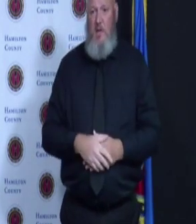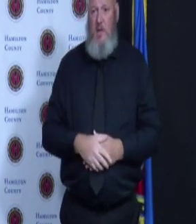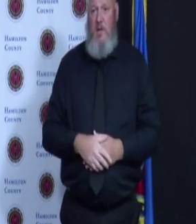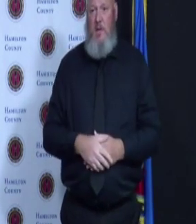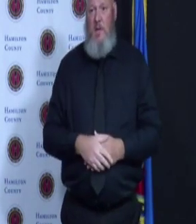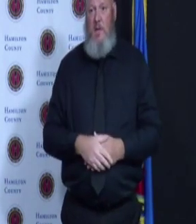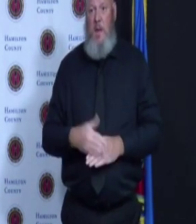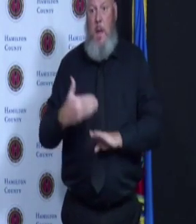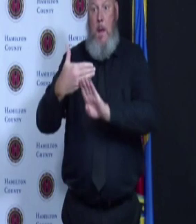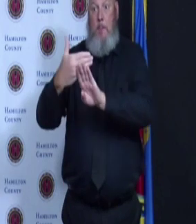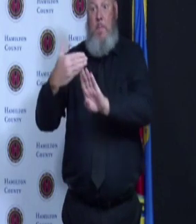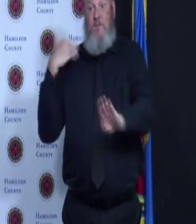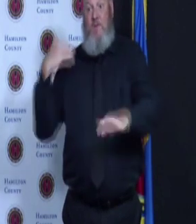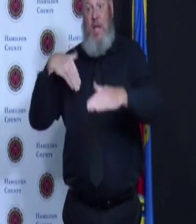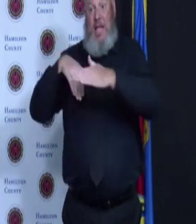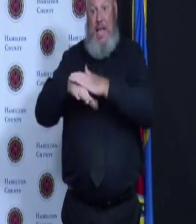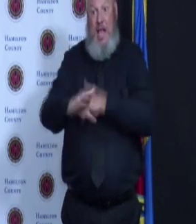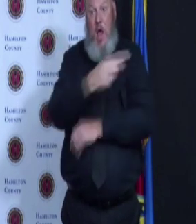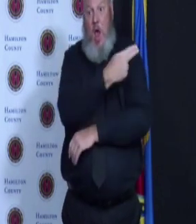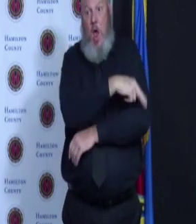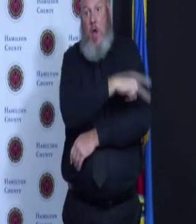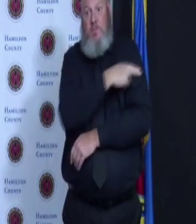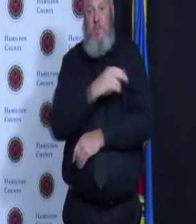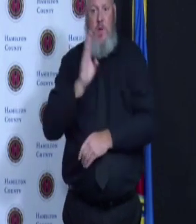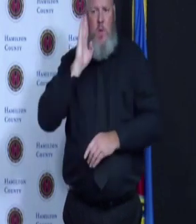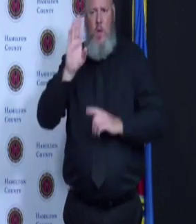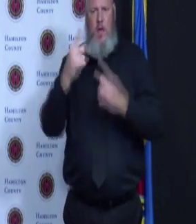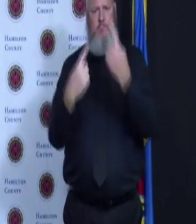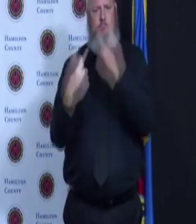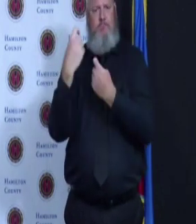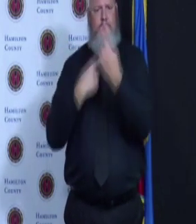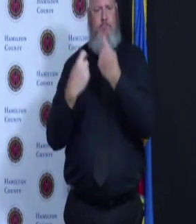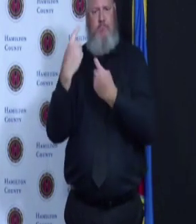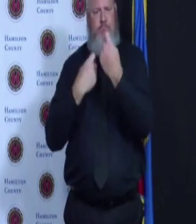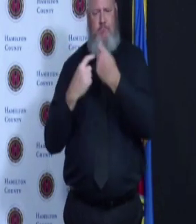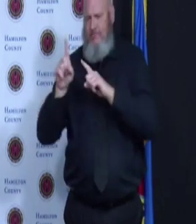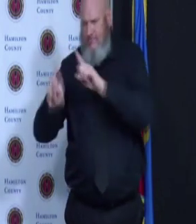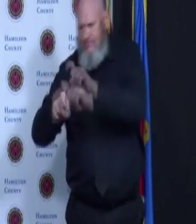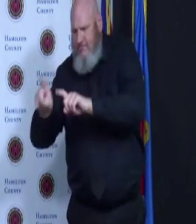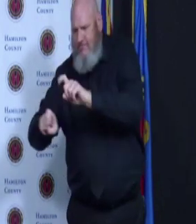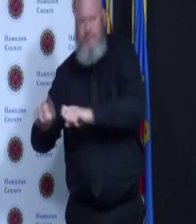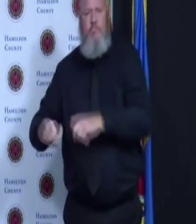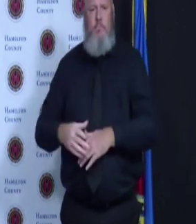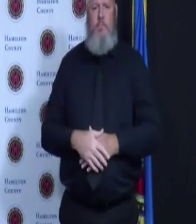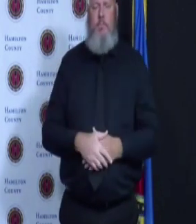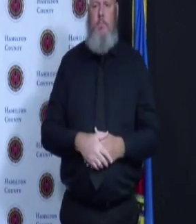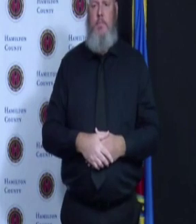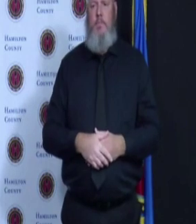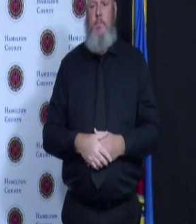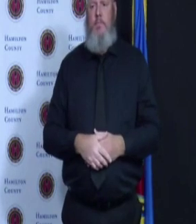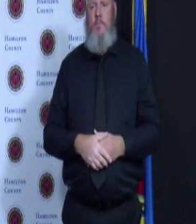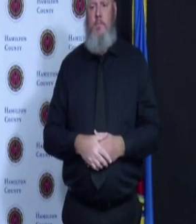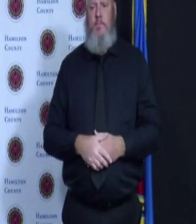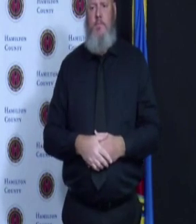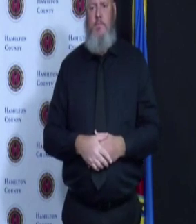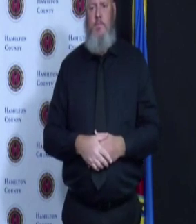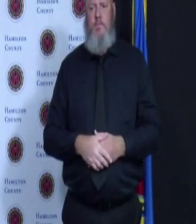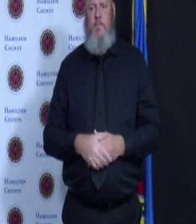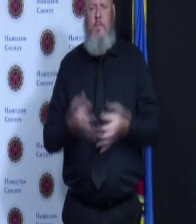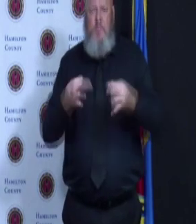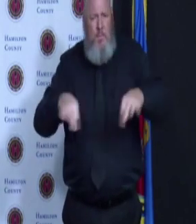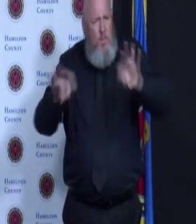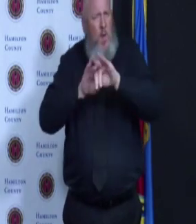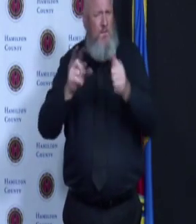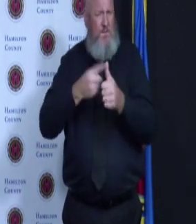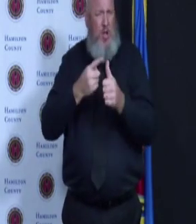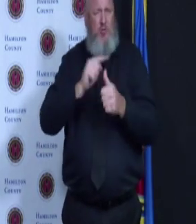hospitals, leveraging telehealth appointments when possible, limiting visitors, limiting patient care